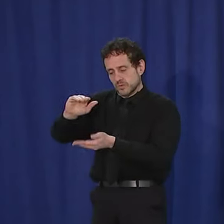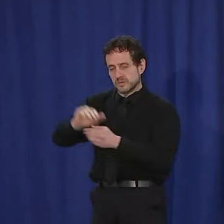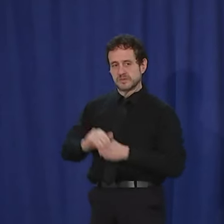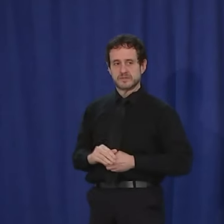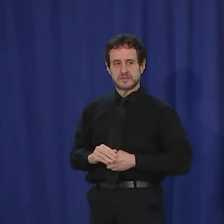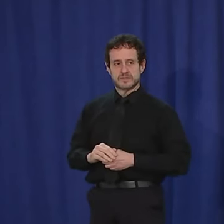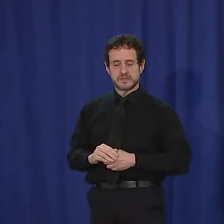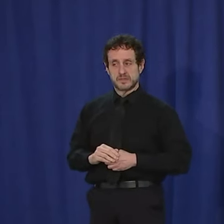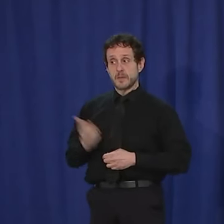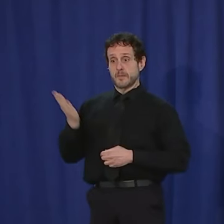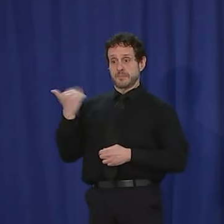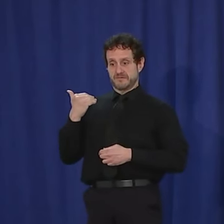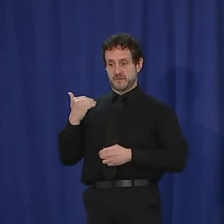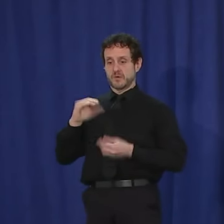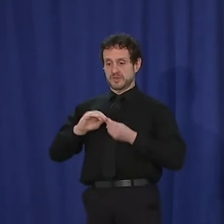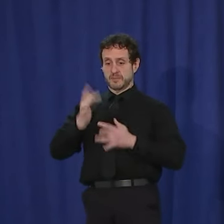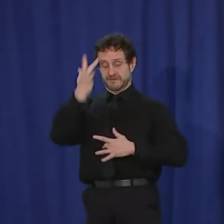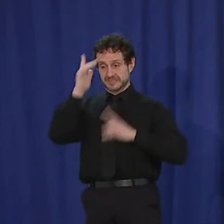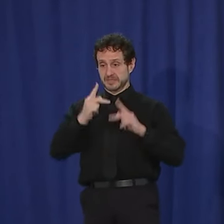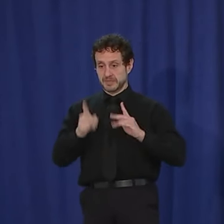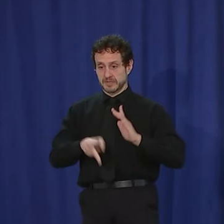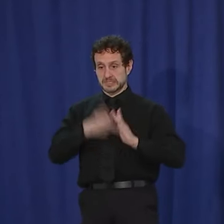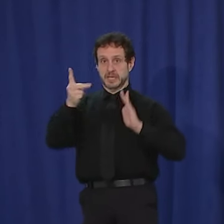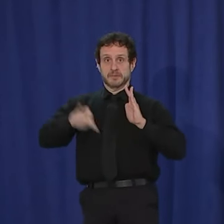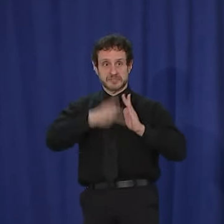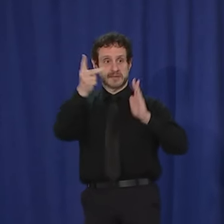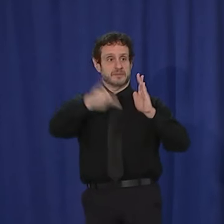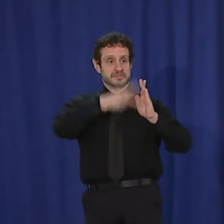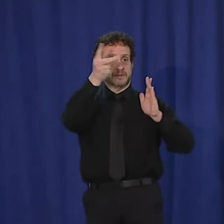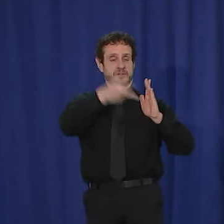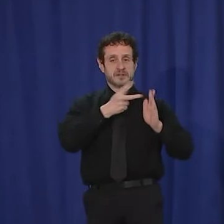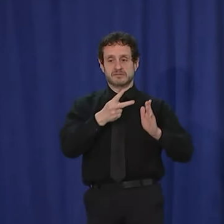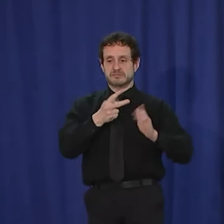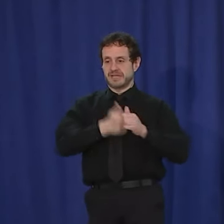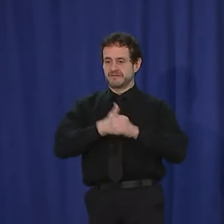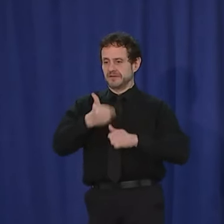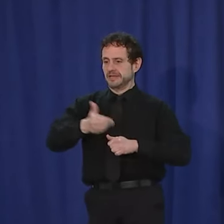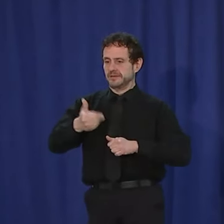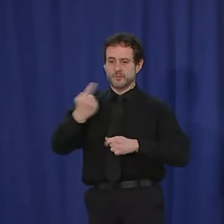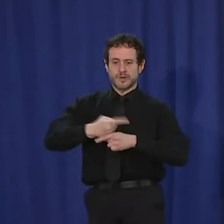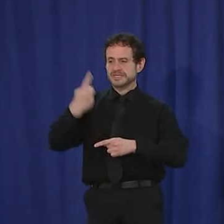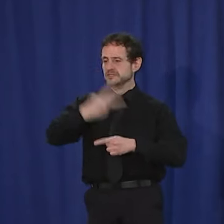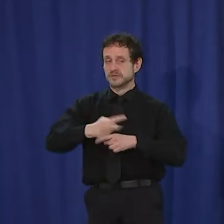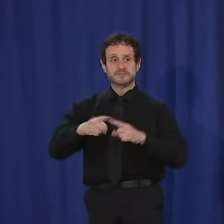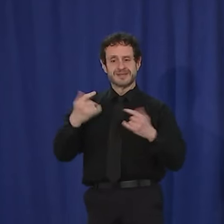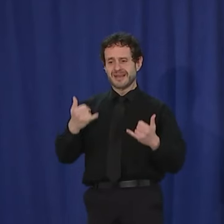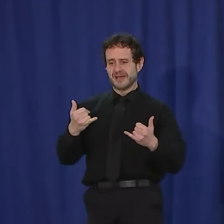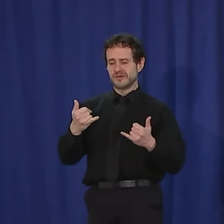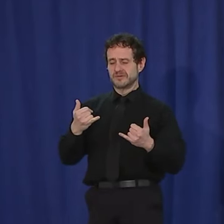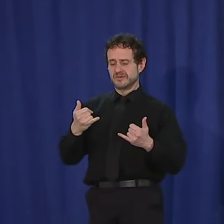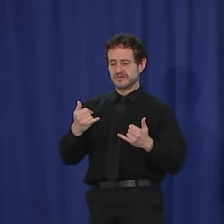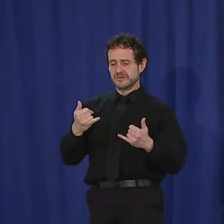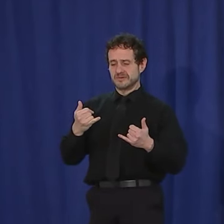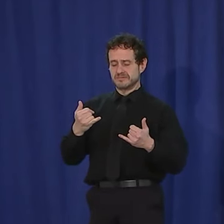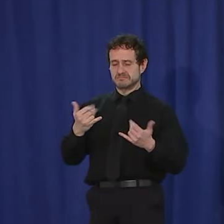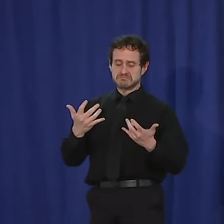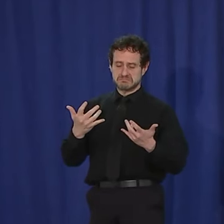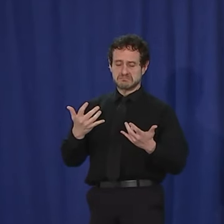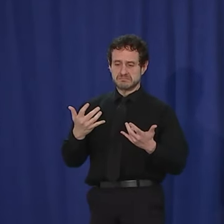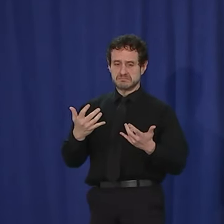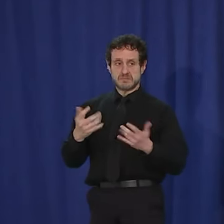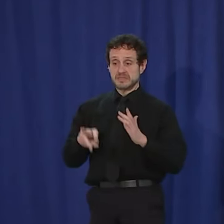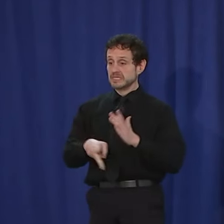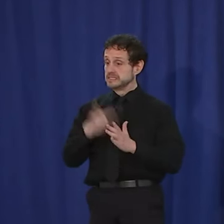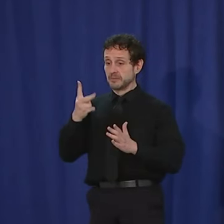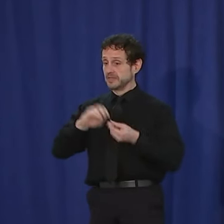a doubling of cases from 1 to 2 days in March to where we are right now, which is